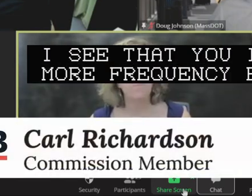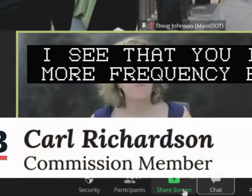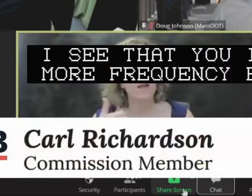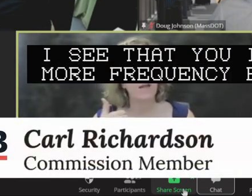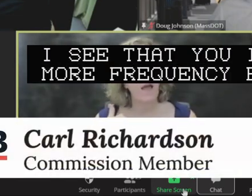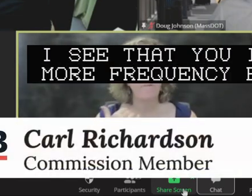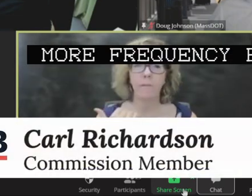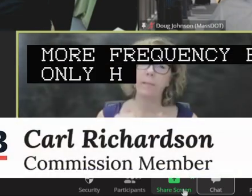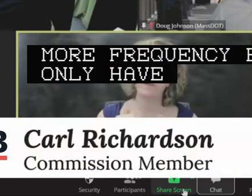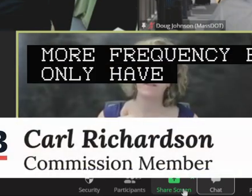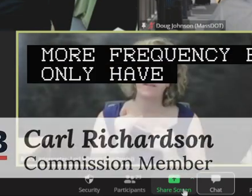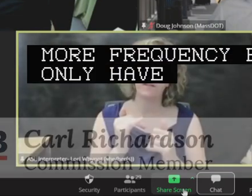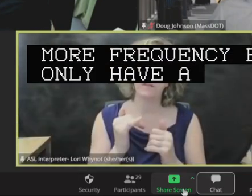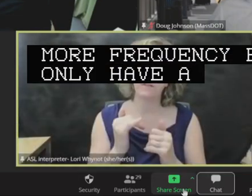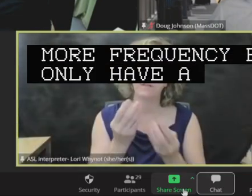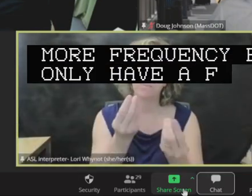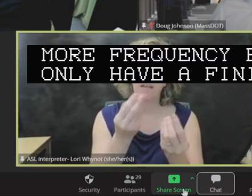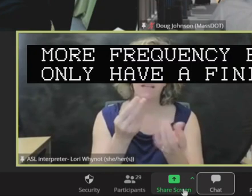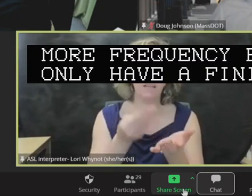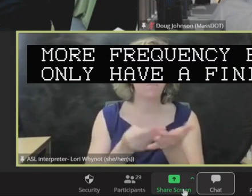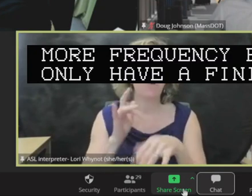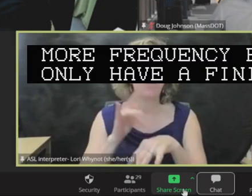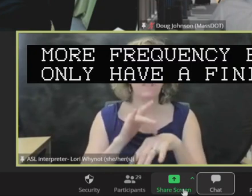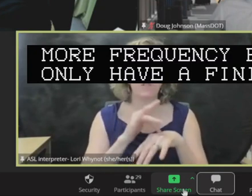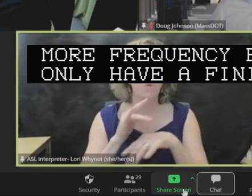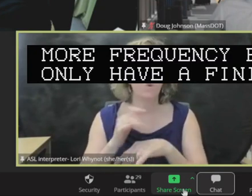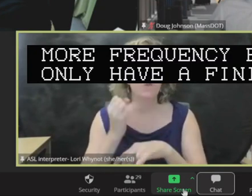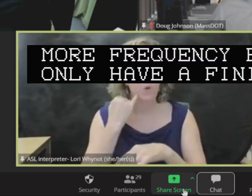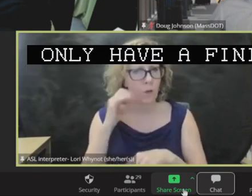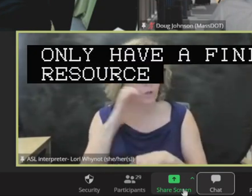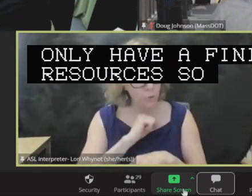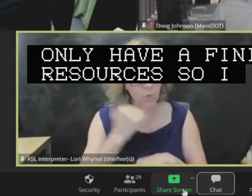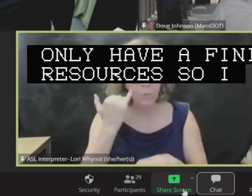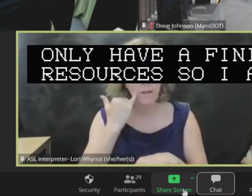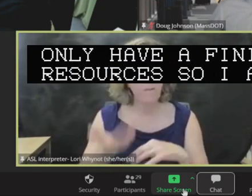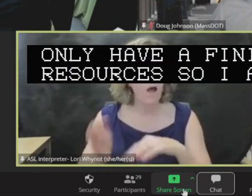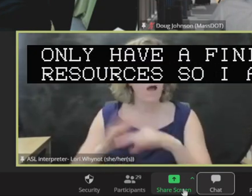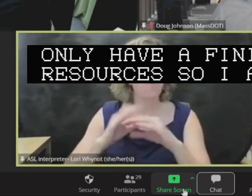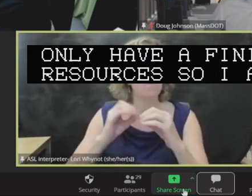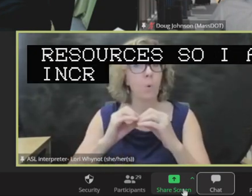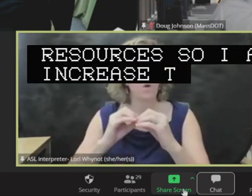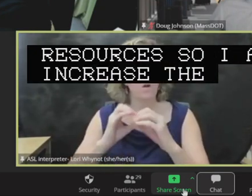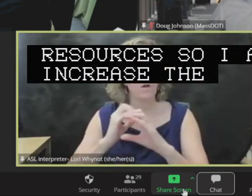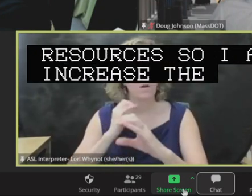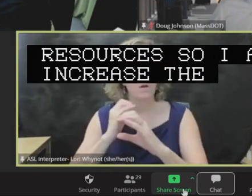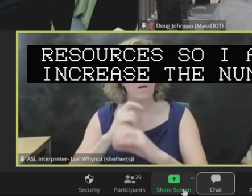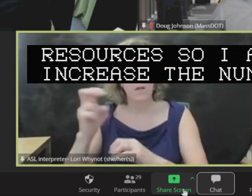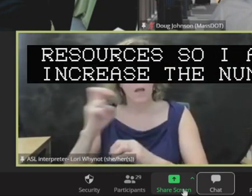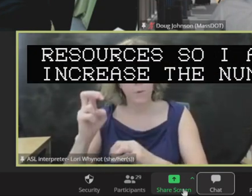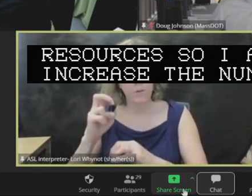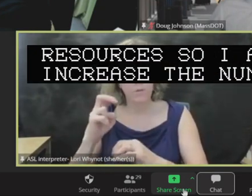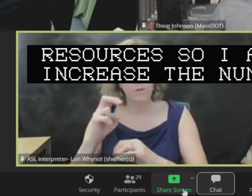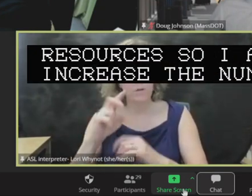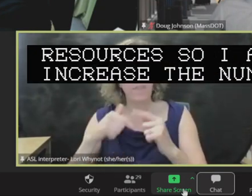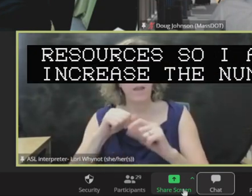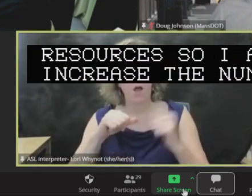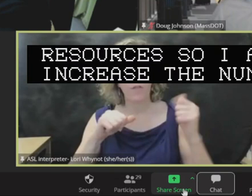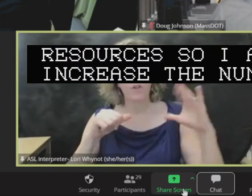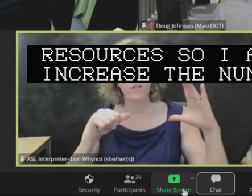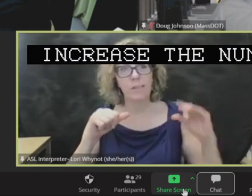of resources. So I'm assuming if you're increasing the number of bus routes, that you're also decreasing some. Is that correct?